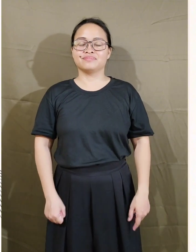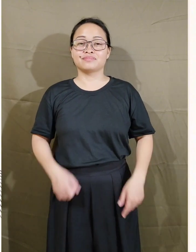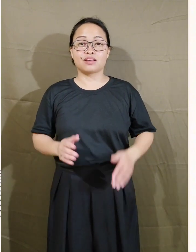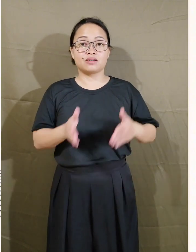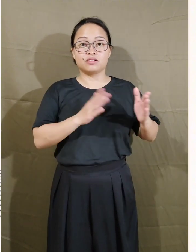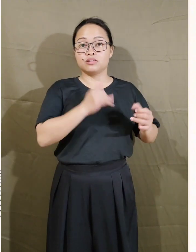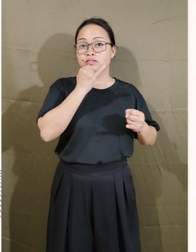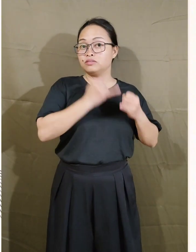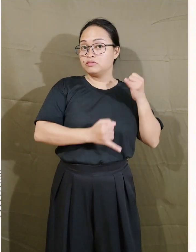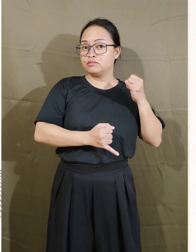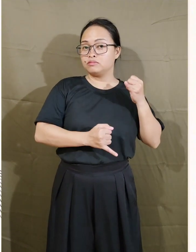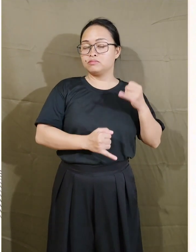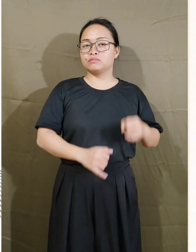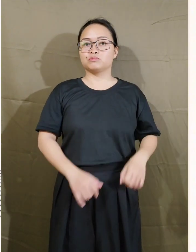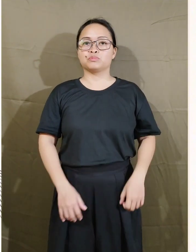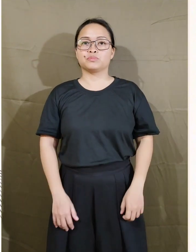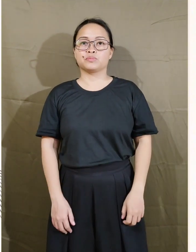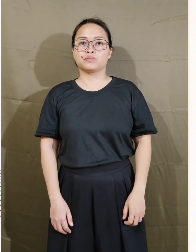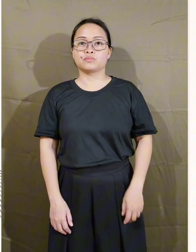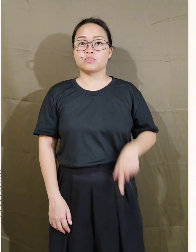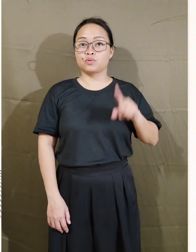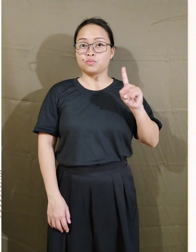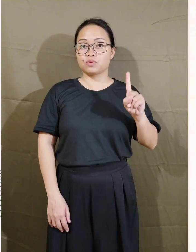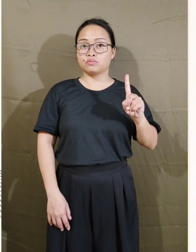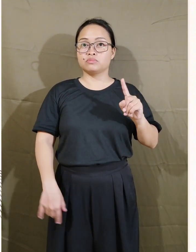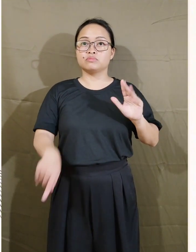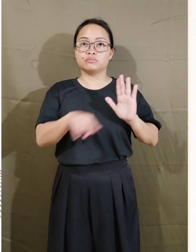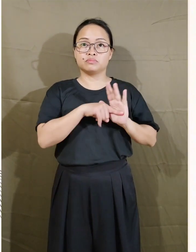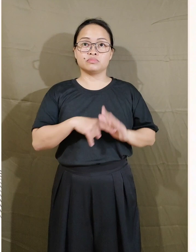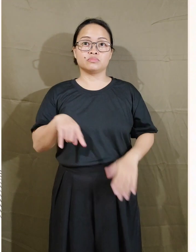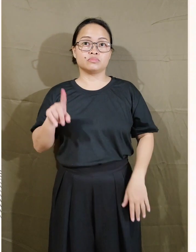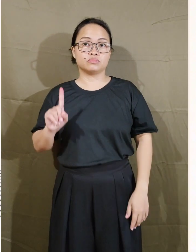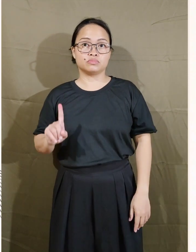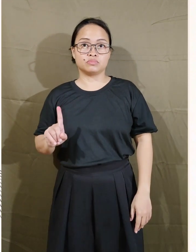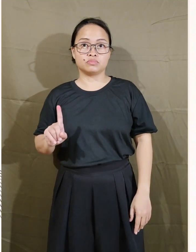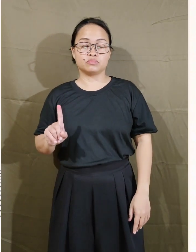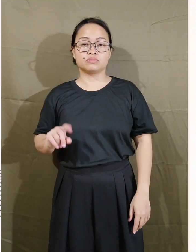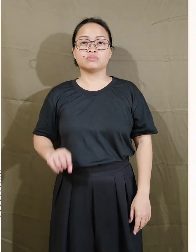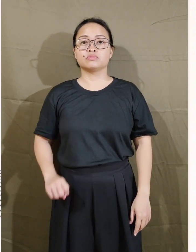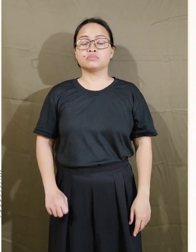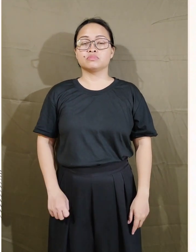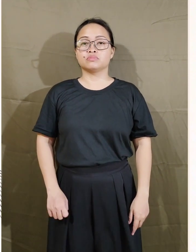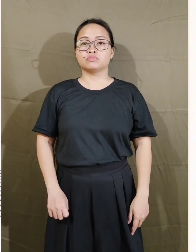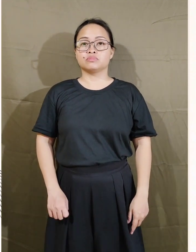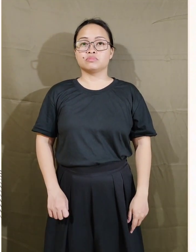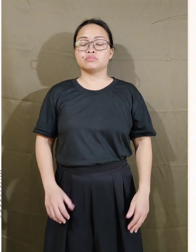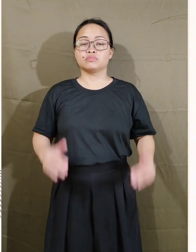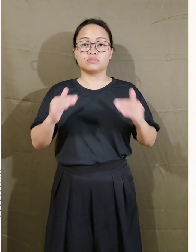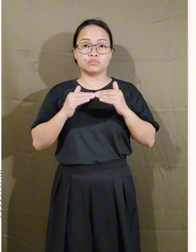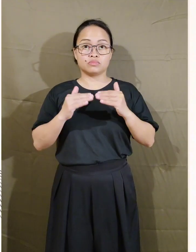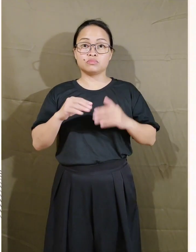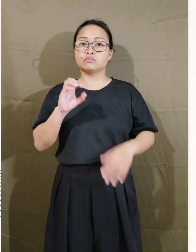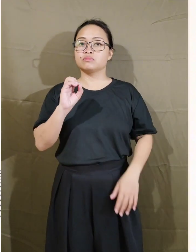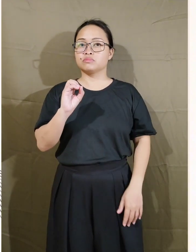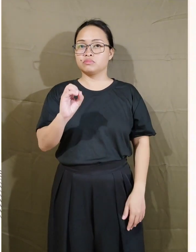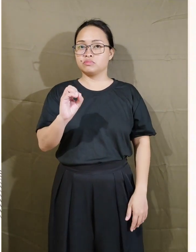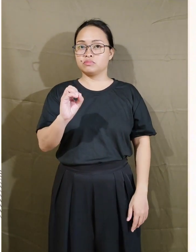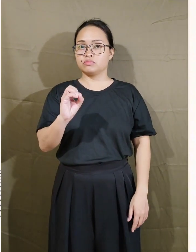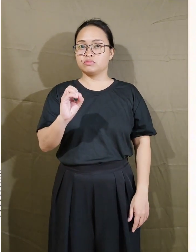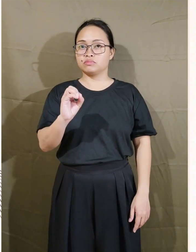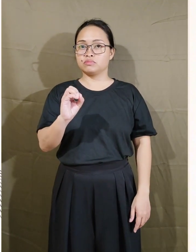And lastly, 1 minus 1, that would be